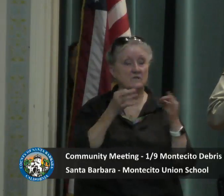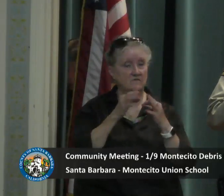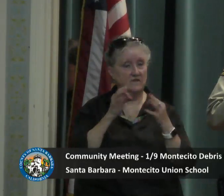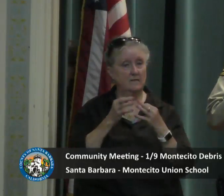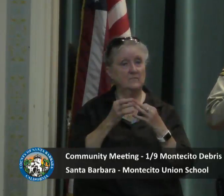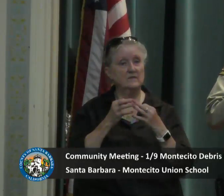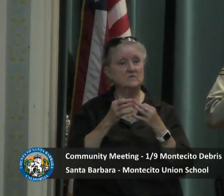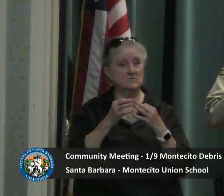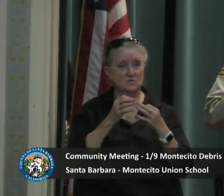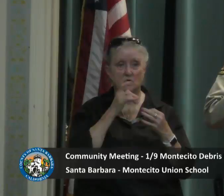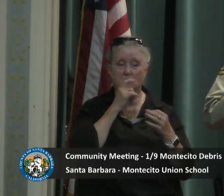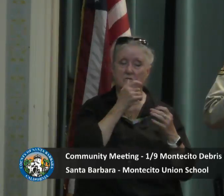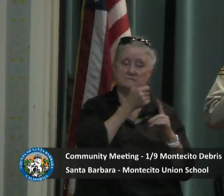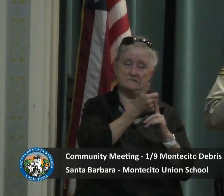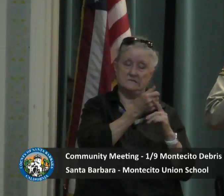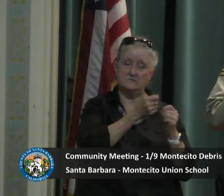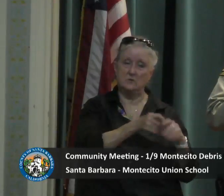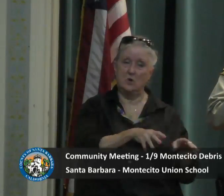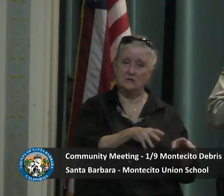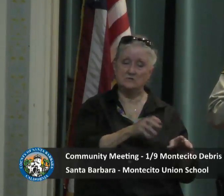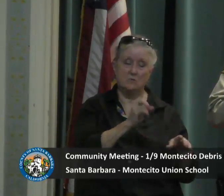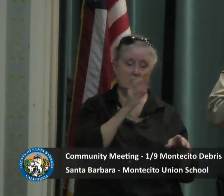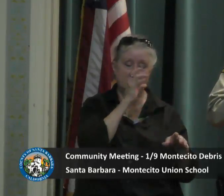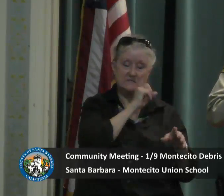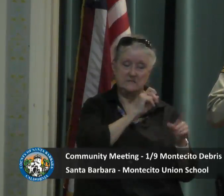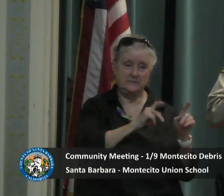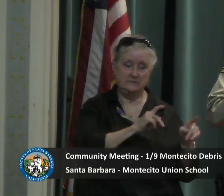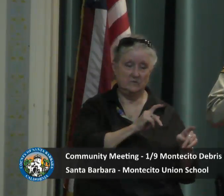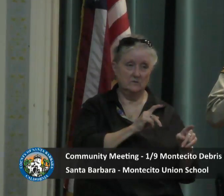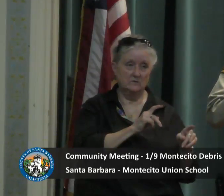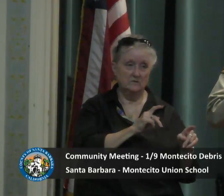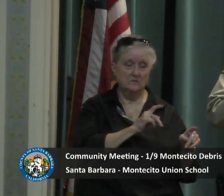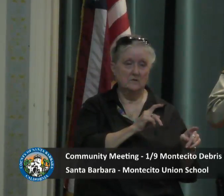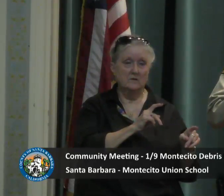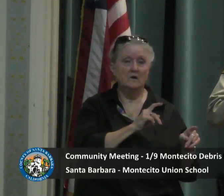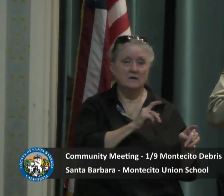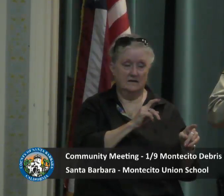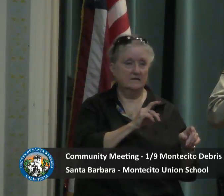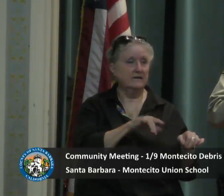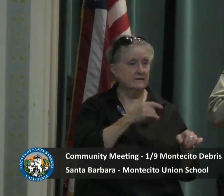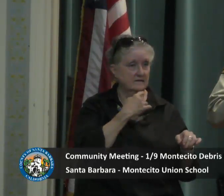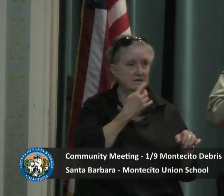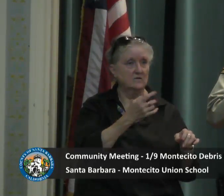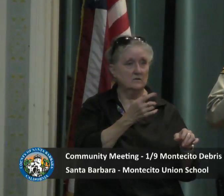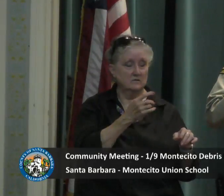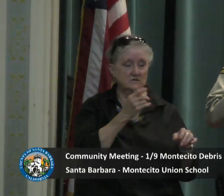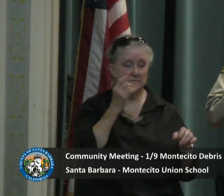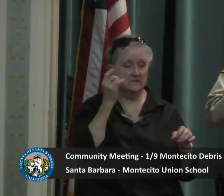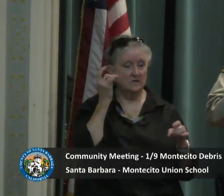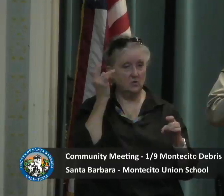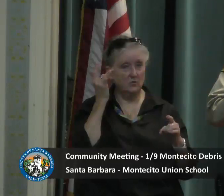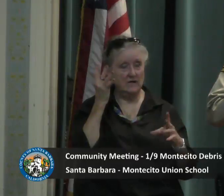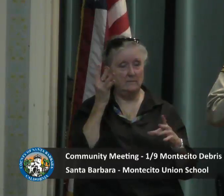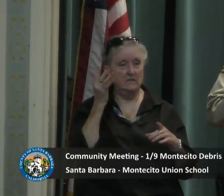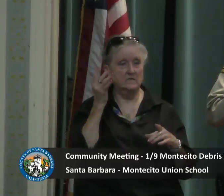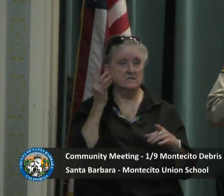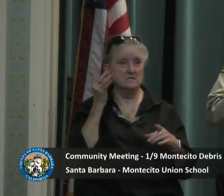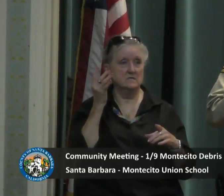have lost or who are missing people. And I can tell you it's been incredibly